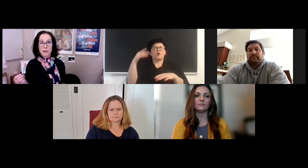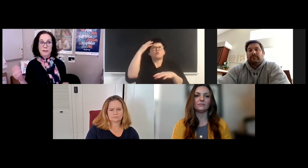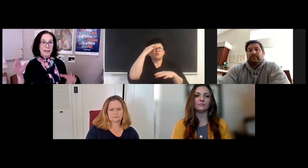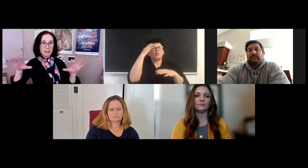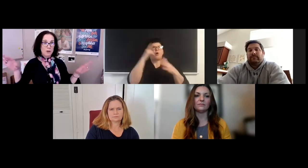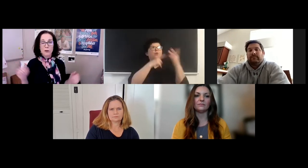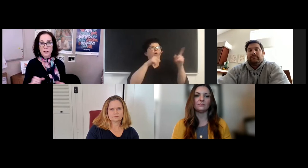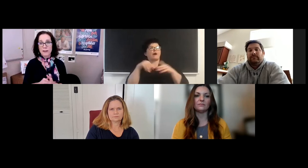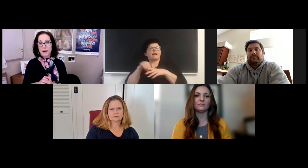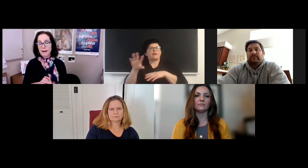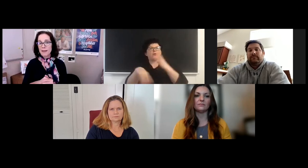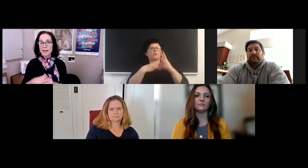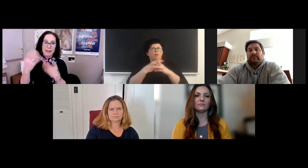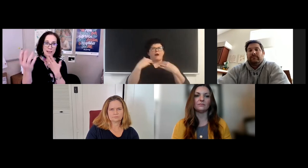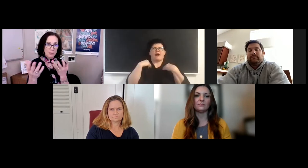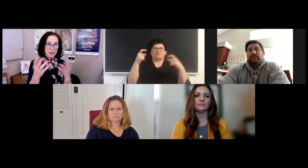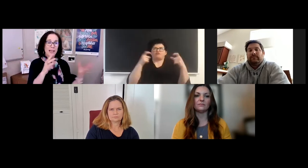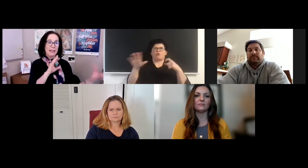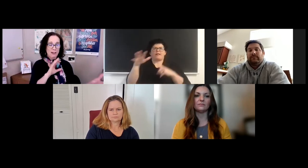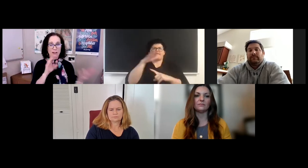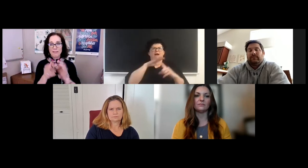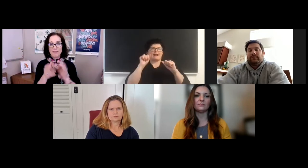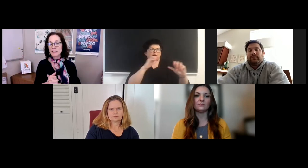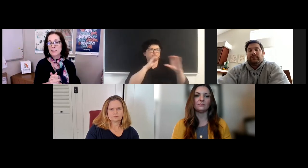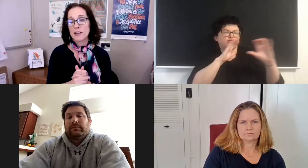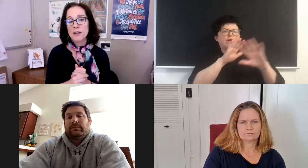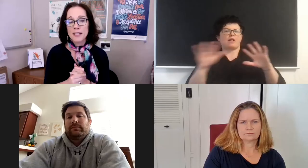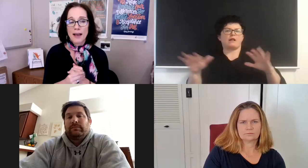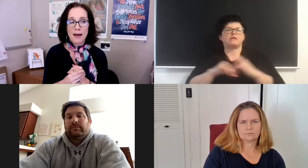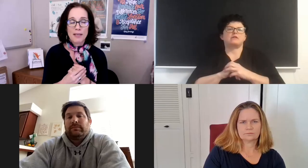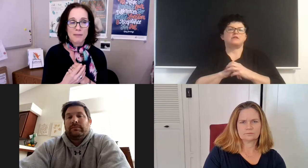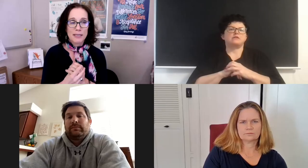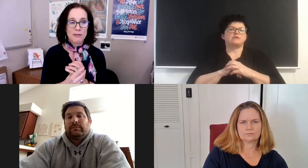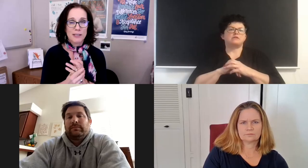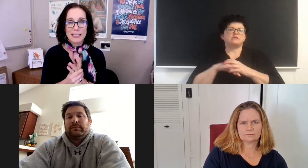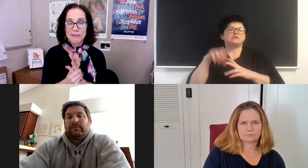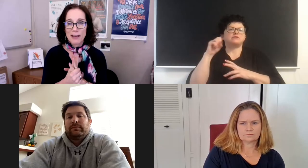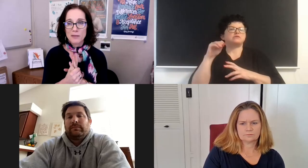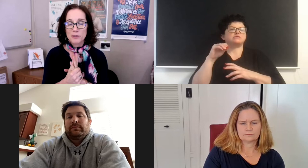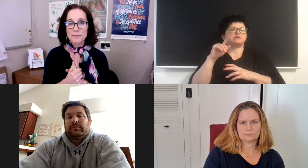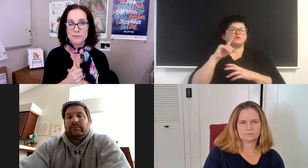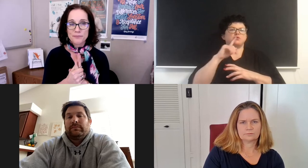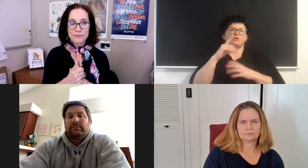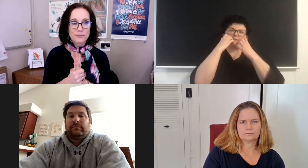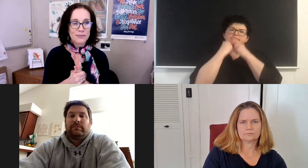their world. They have control over their environment. They can communicate and all of that. So it can be really